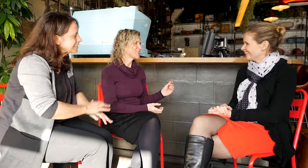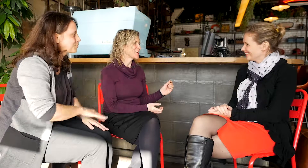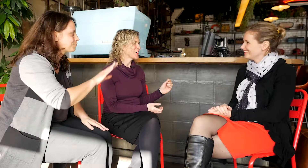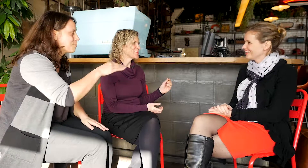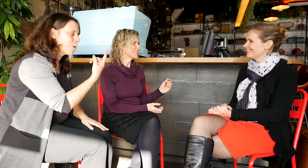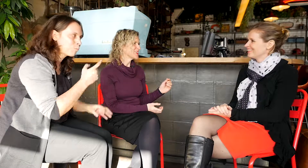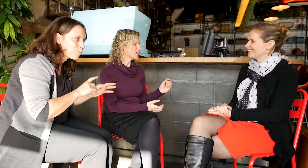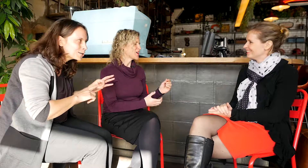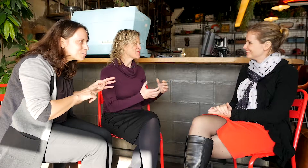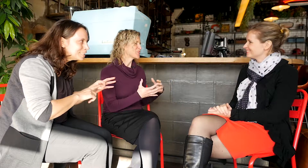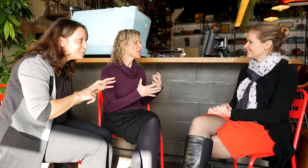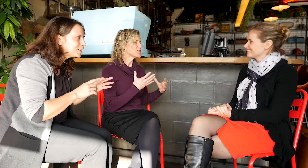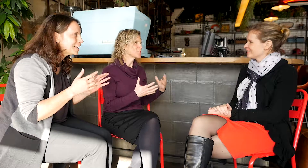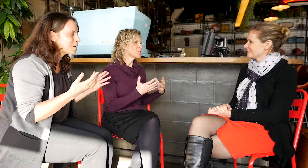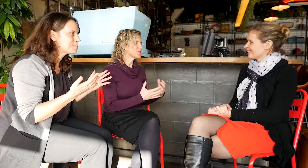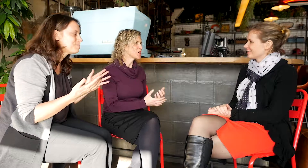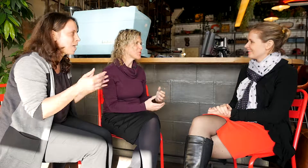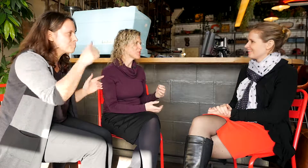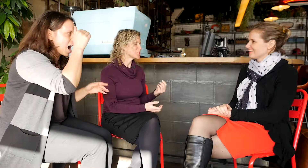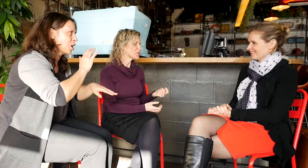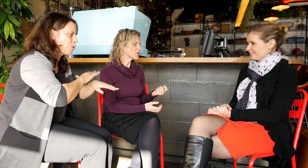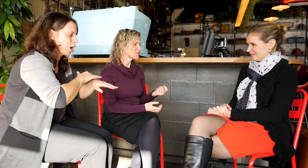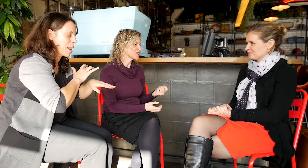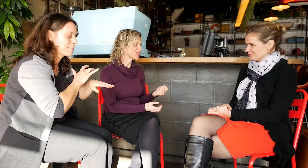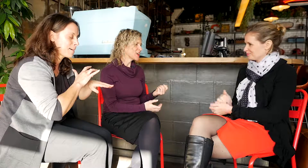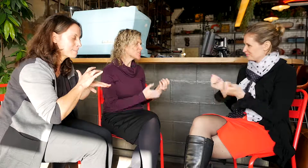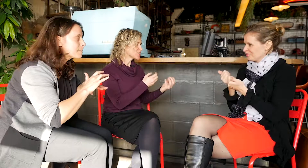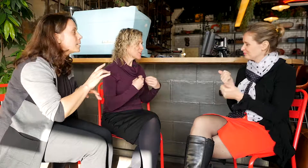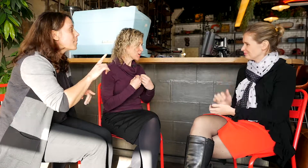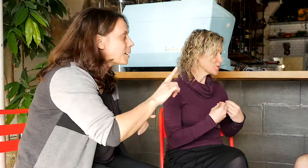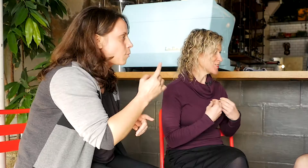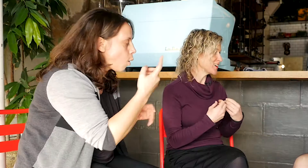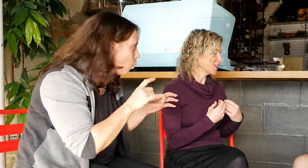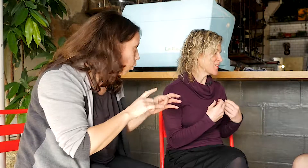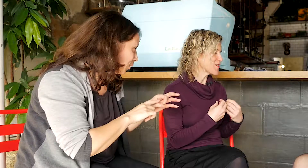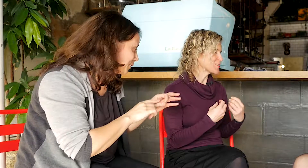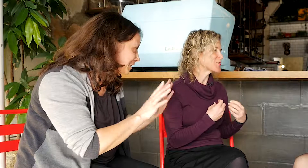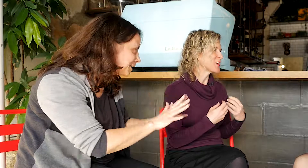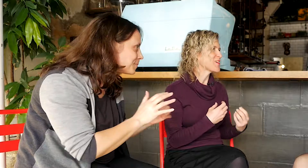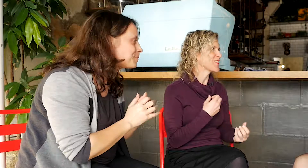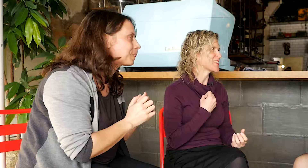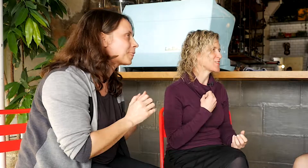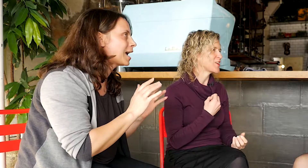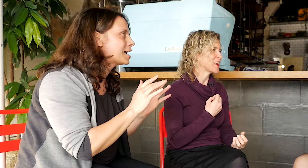that I know we're sort of pushed for time, but there's one question just that goes, talking about that sort of light. And